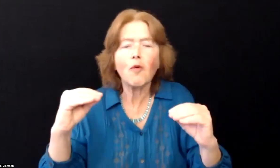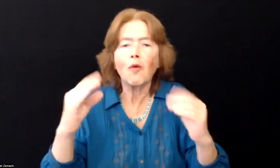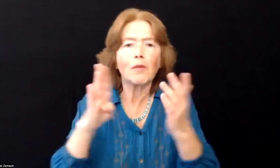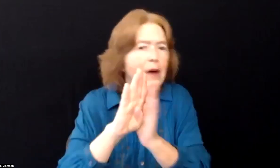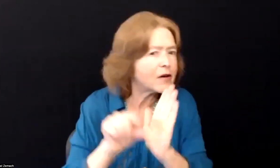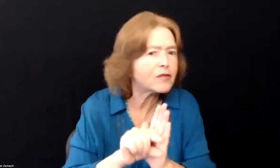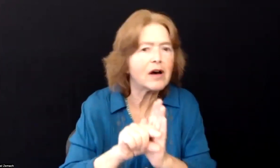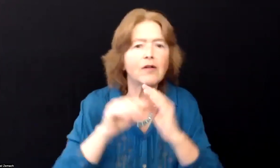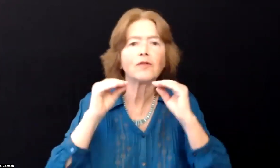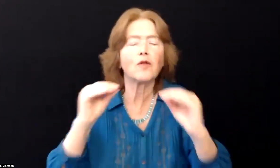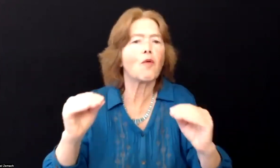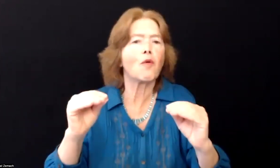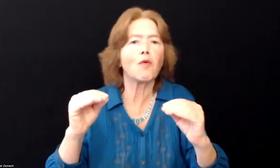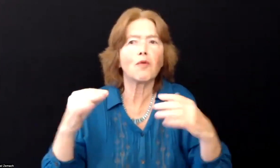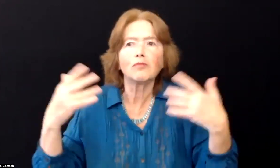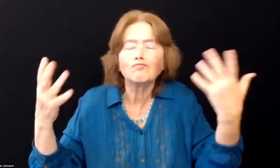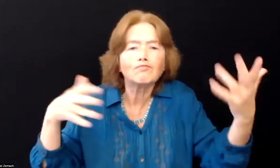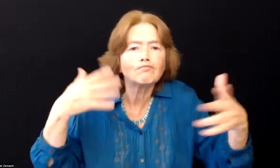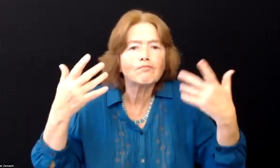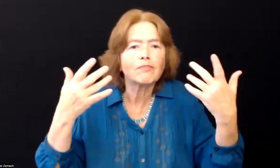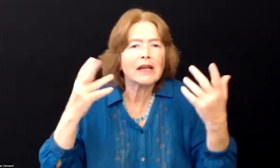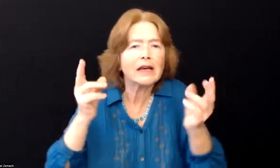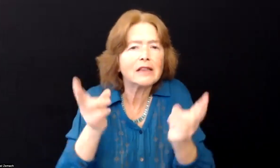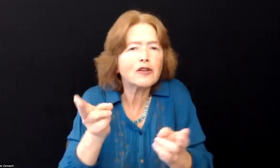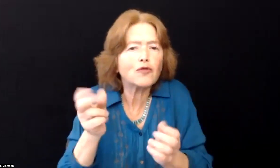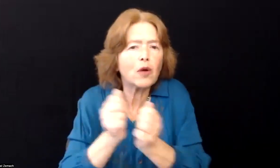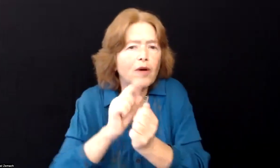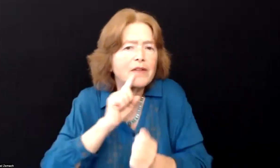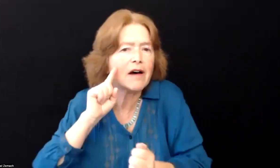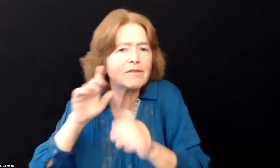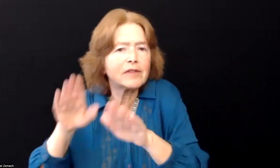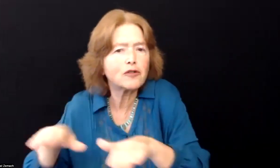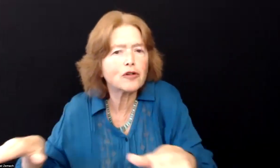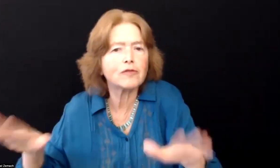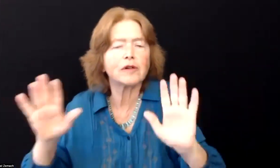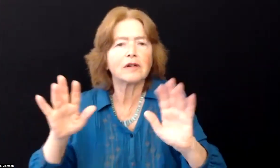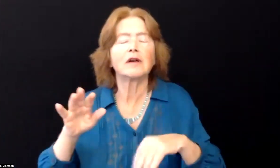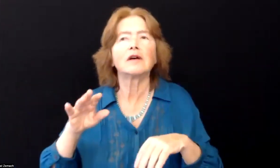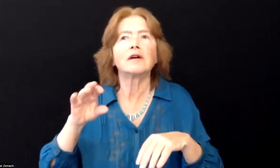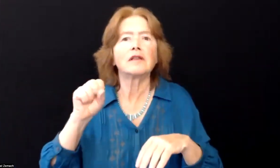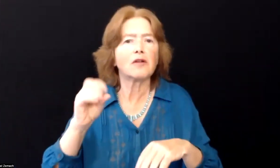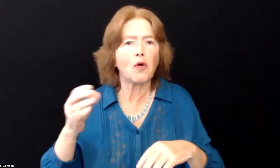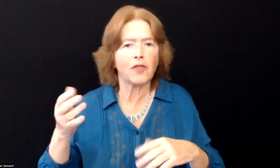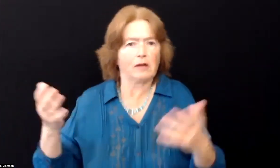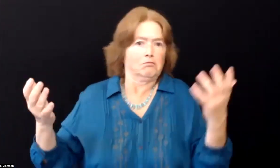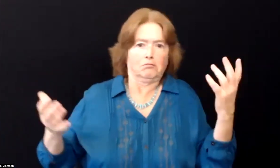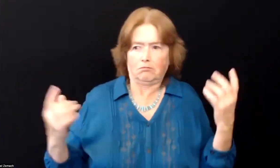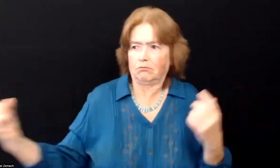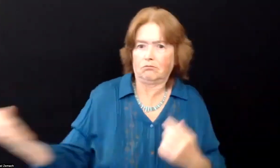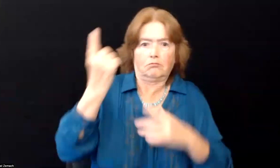have the experience, they don't have the background, they don't have the history with deaf students. So a